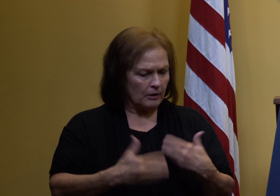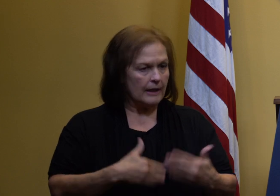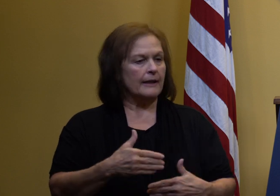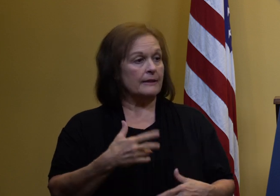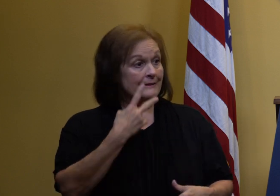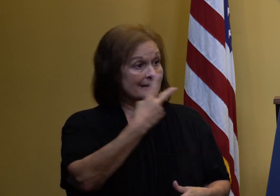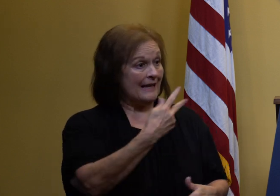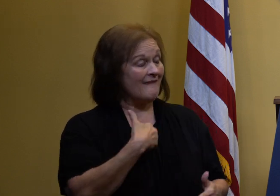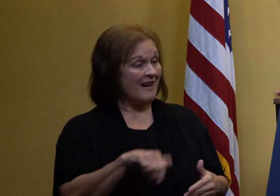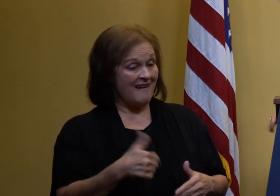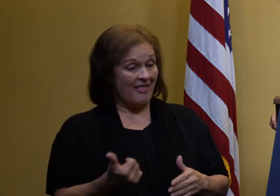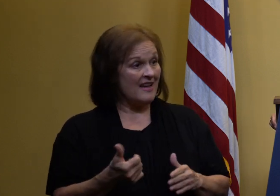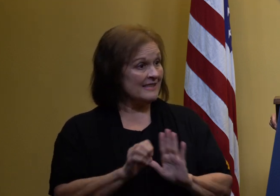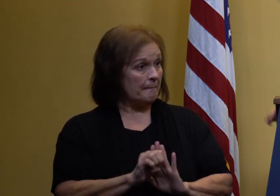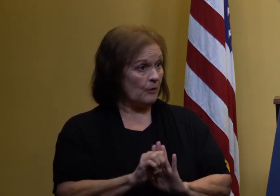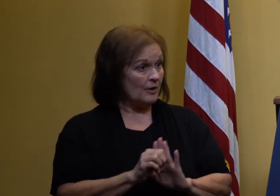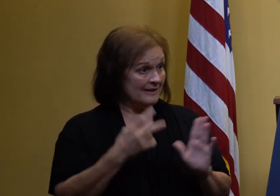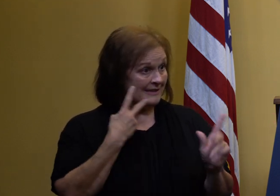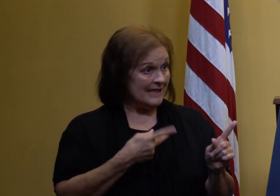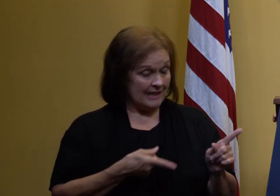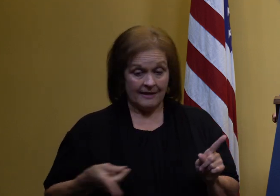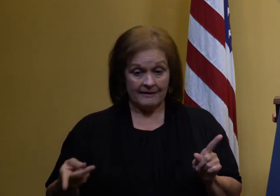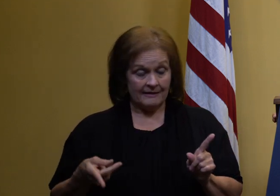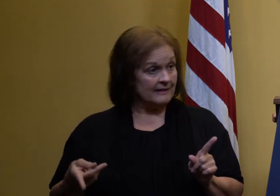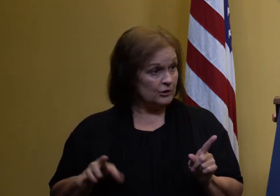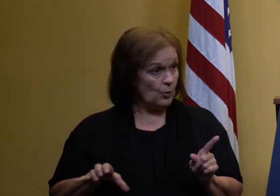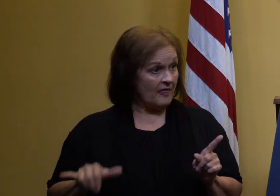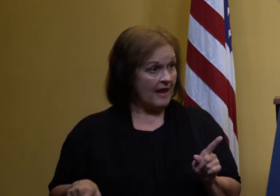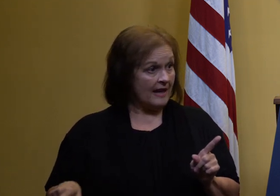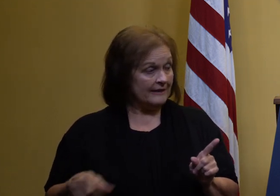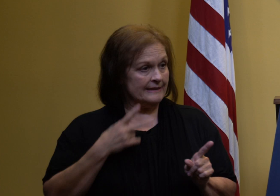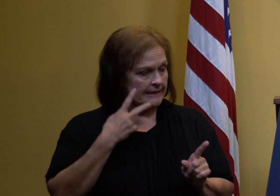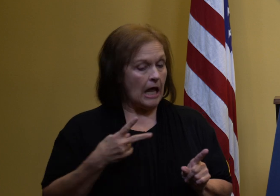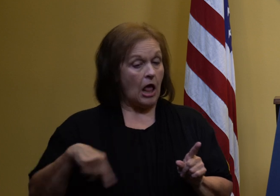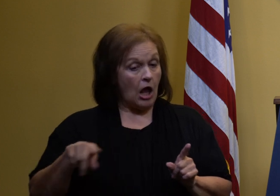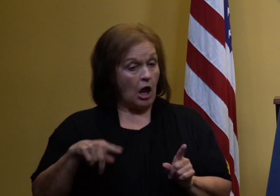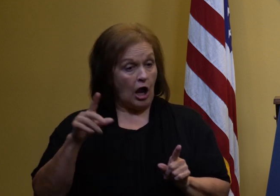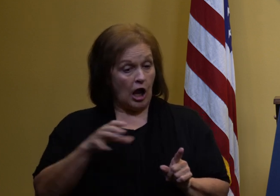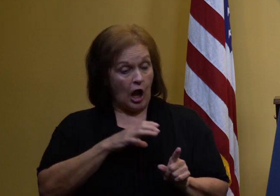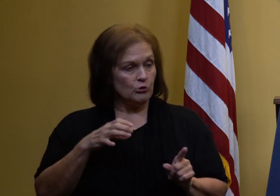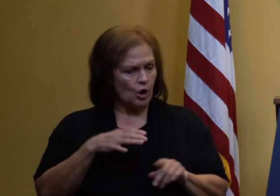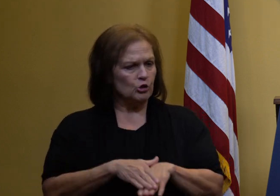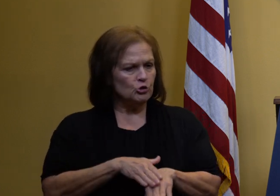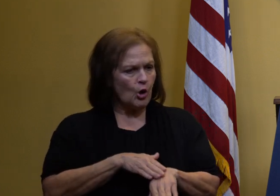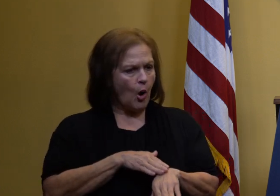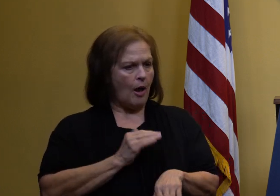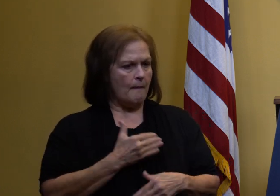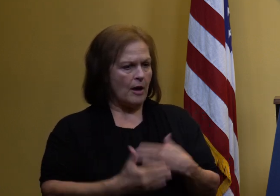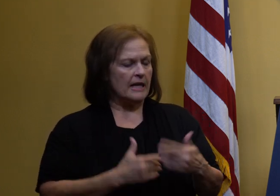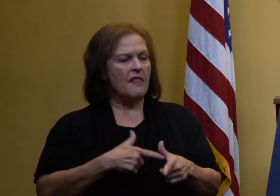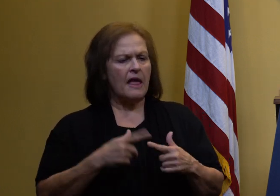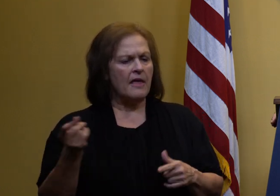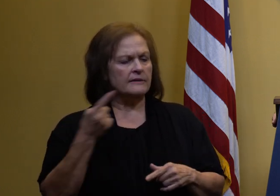yet again of this practice. Done before, slowing up progress, and then yelling,